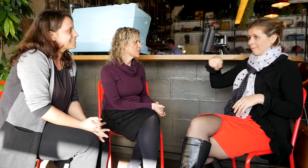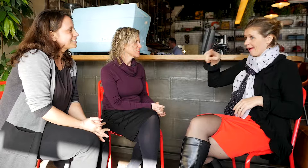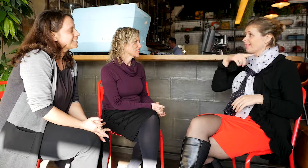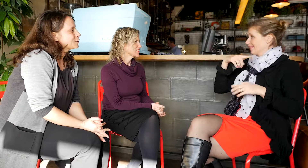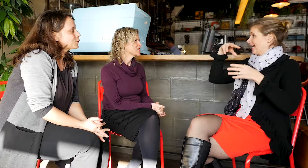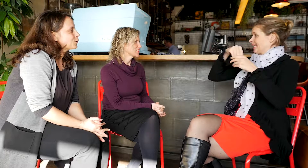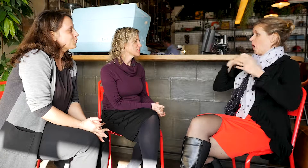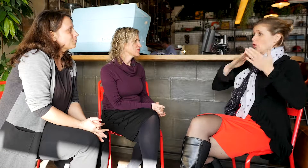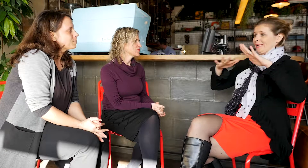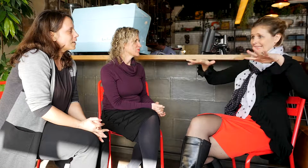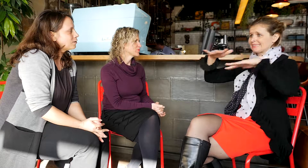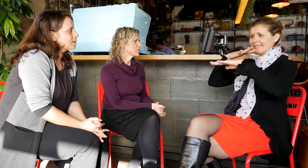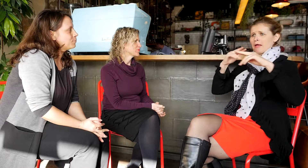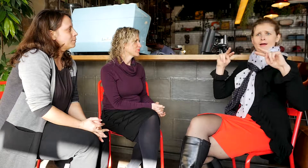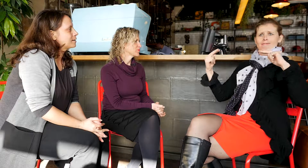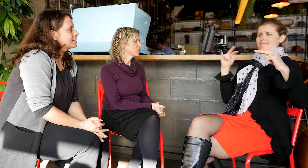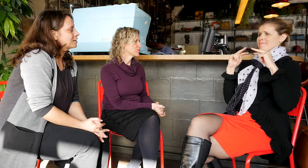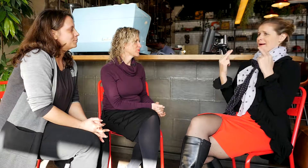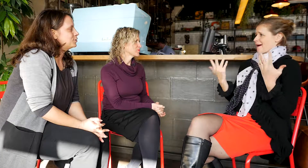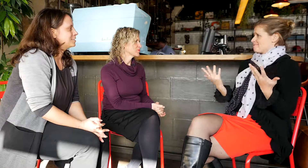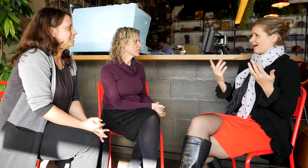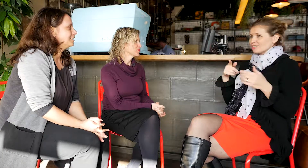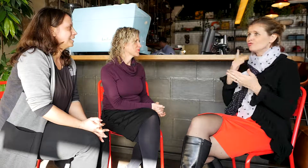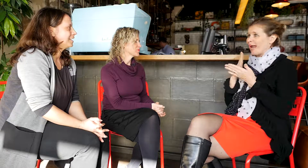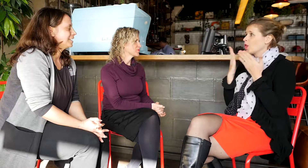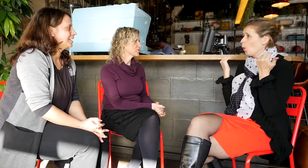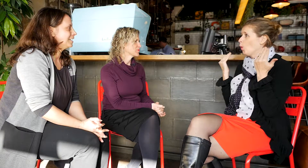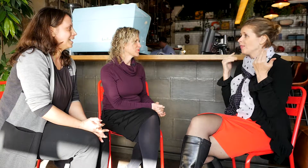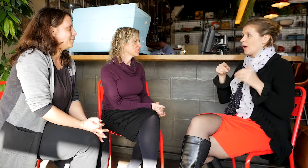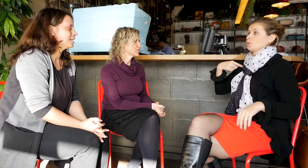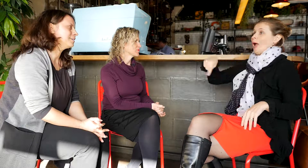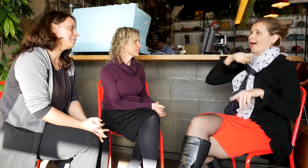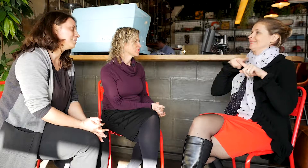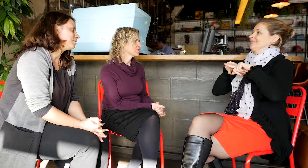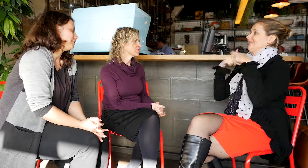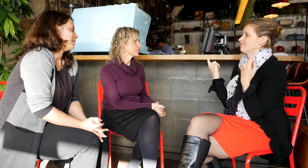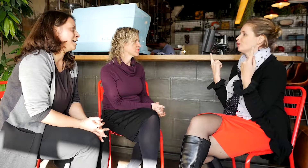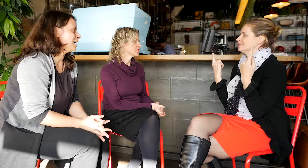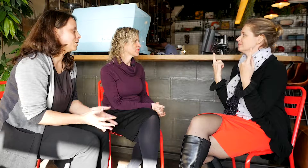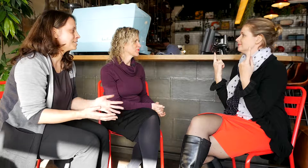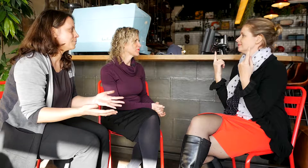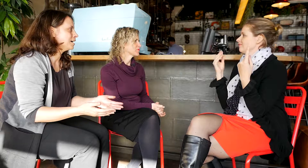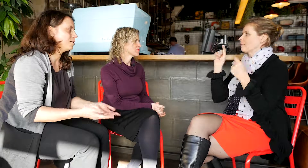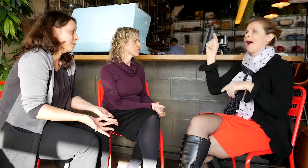Yes. So a lot of people amongst our community, I mean, how do I sum it up? We're